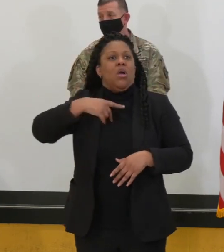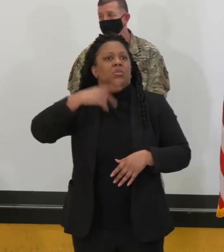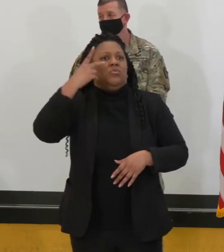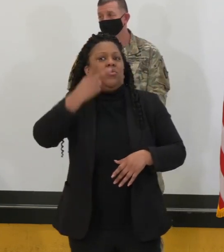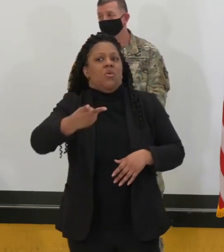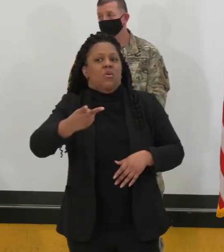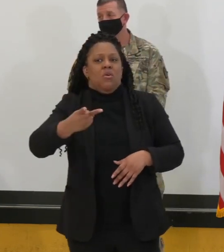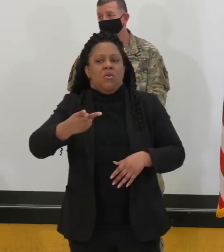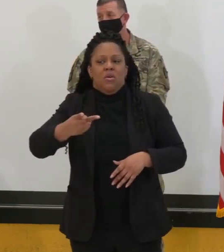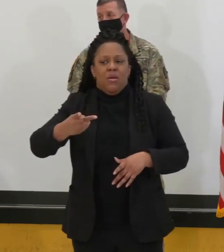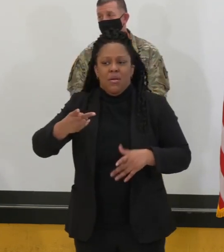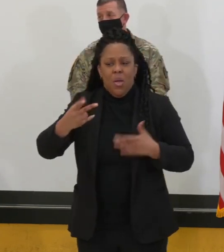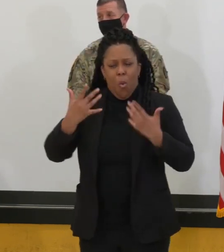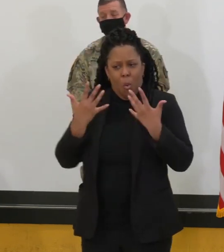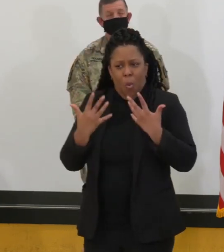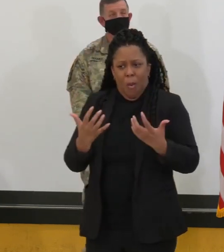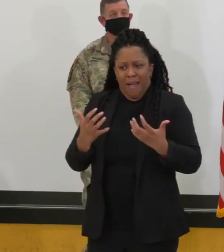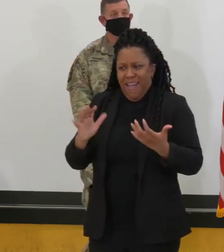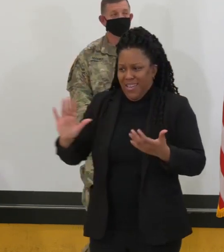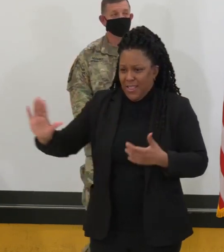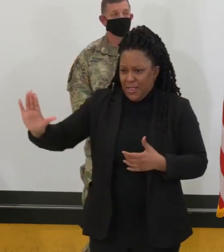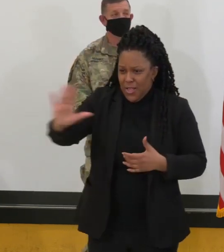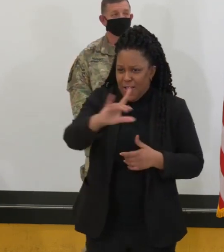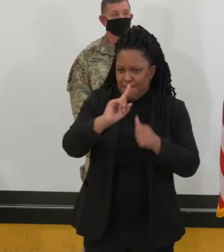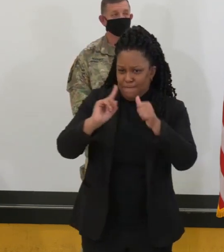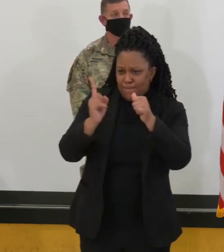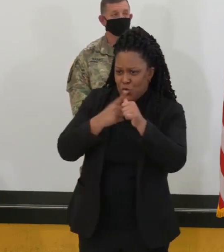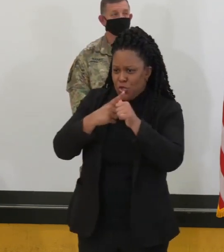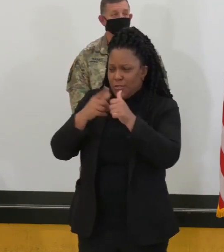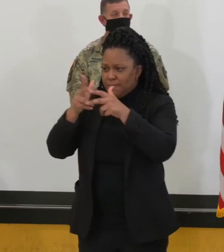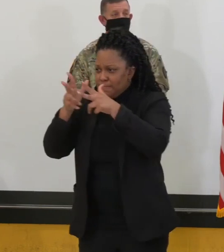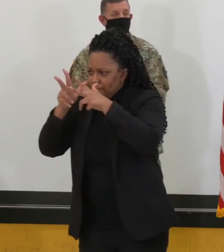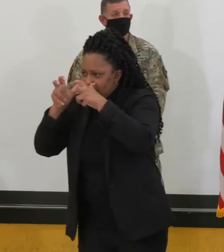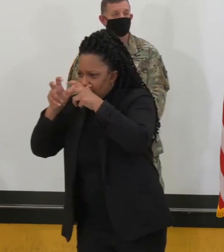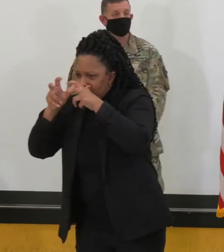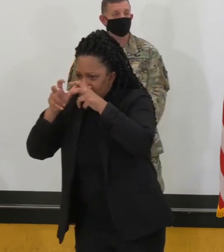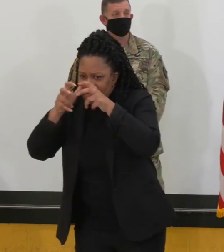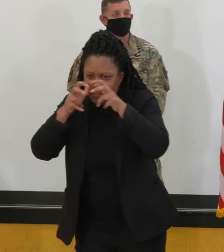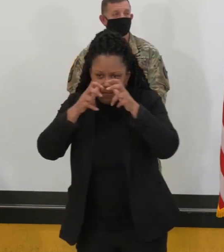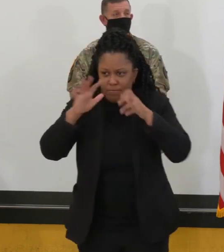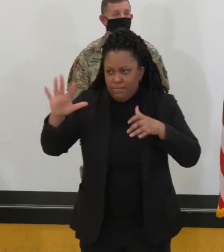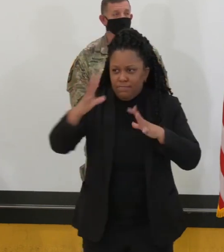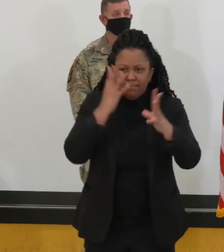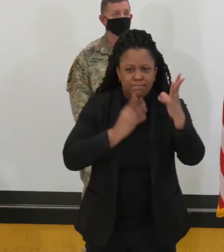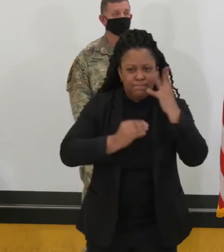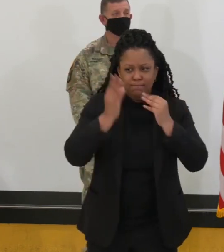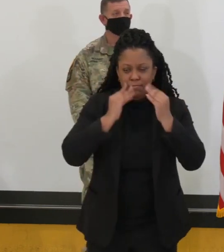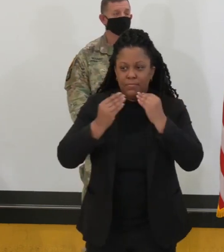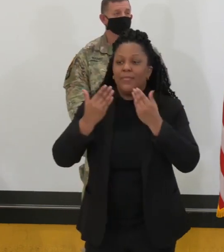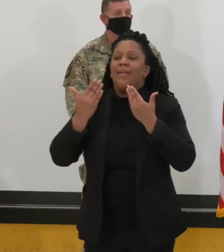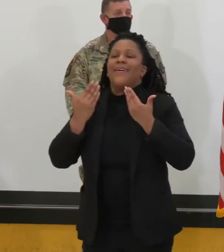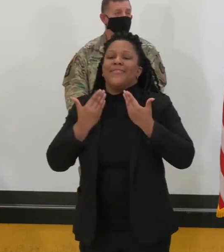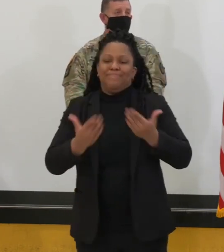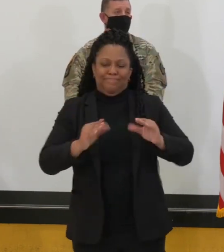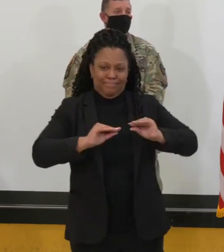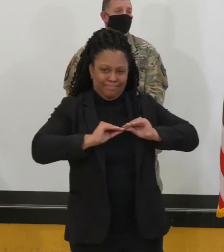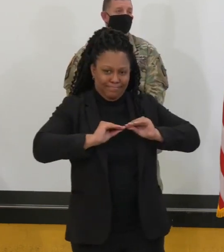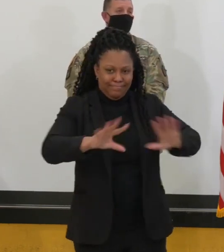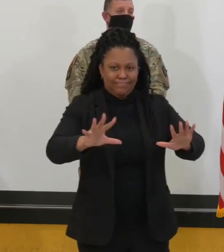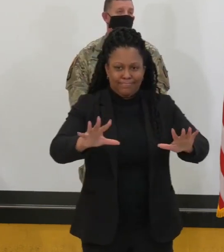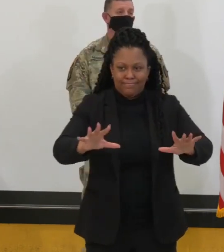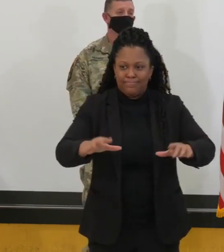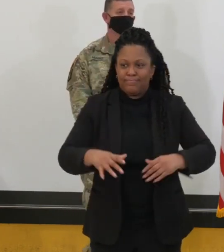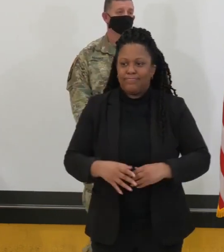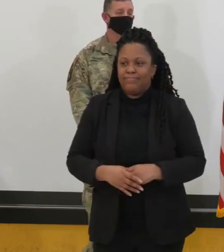take from witnesses. We recognize that in the state law around body cams, that the chief of police,